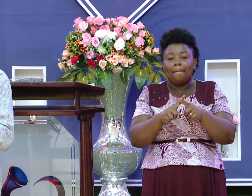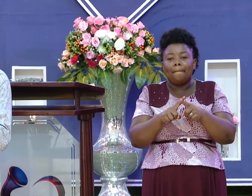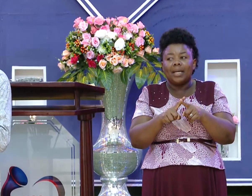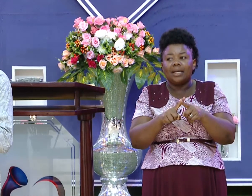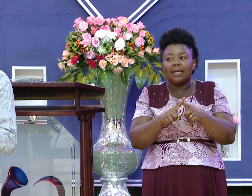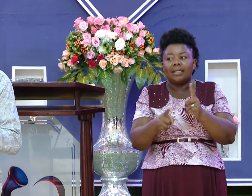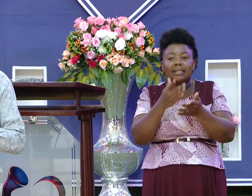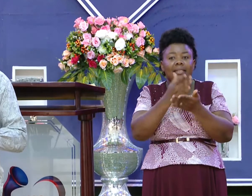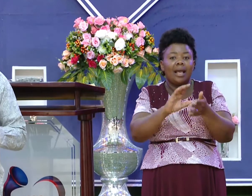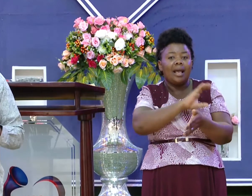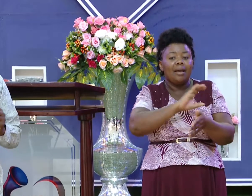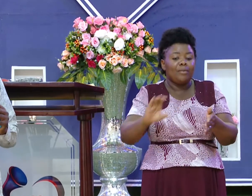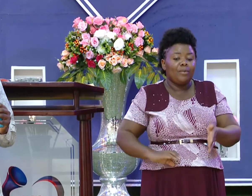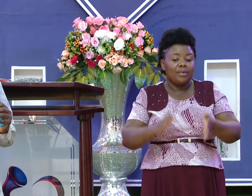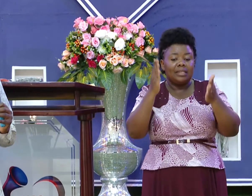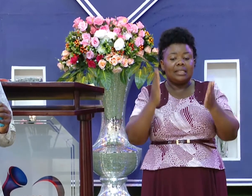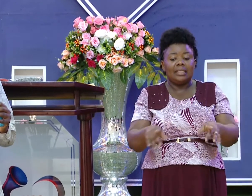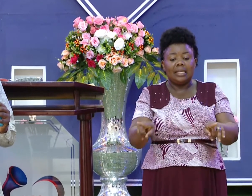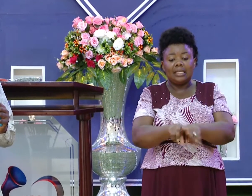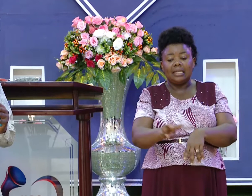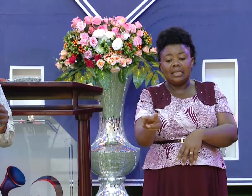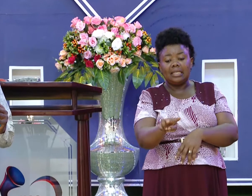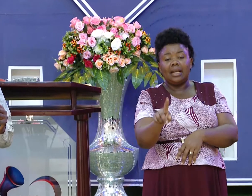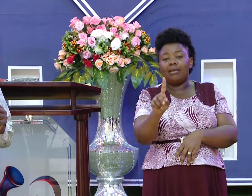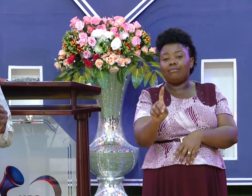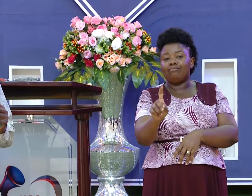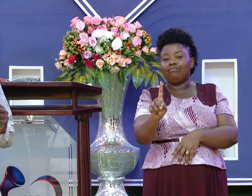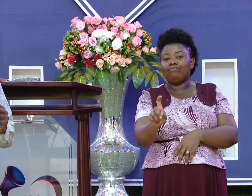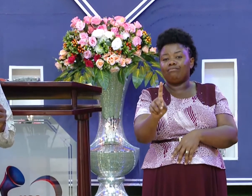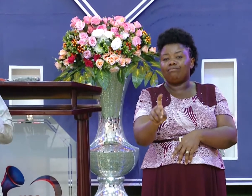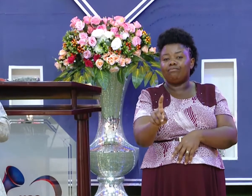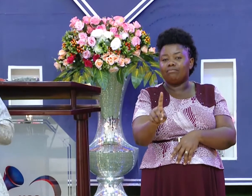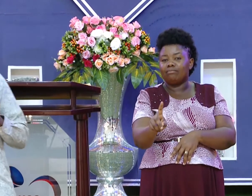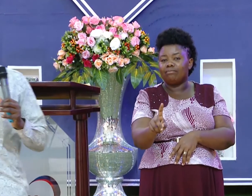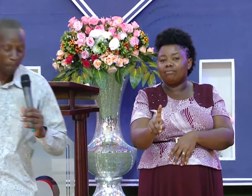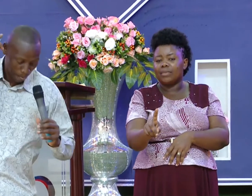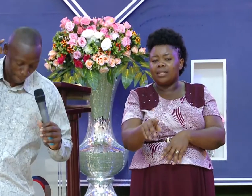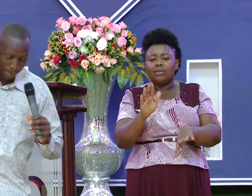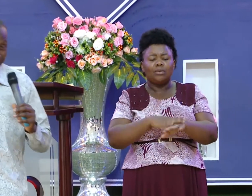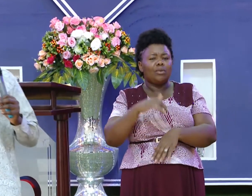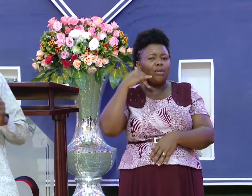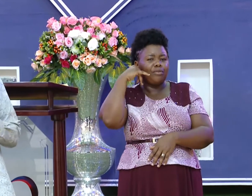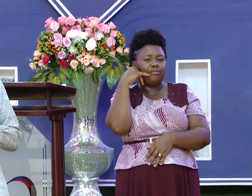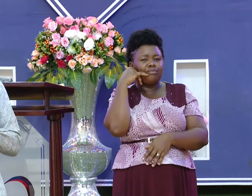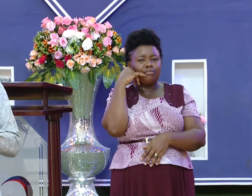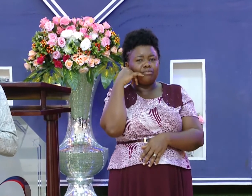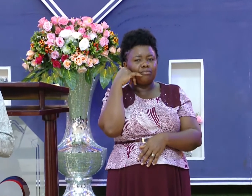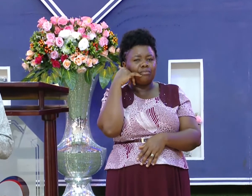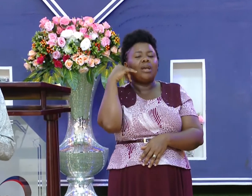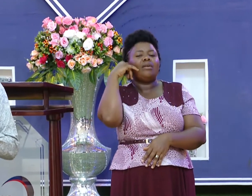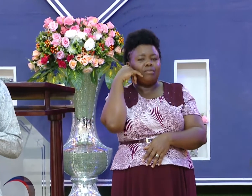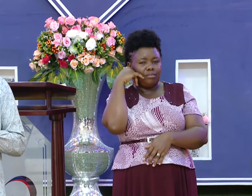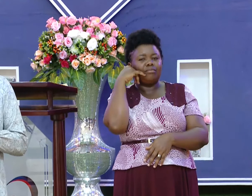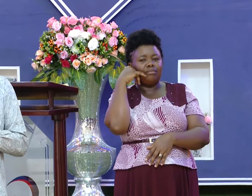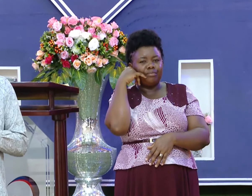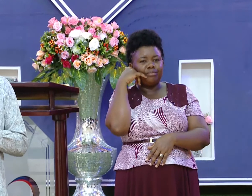to some born again, they are wood collectors. They are on phone.